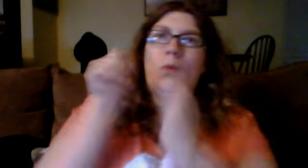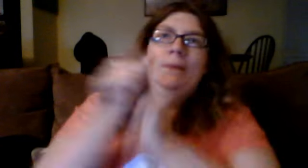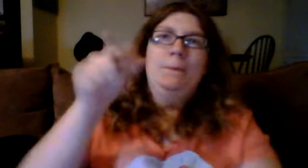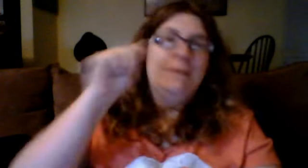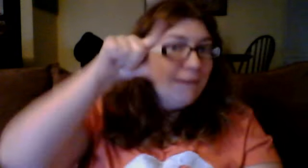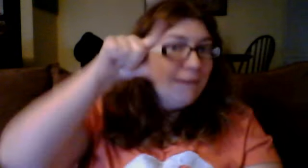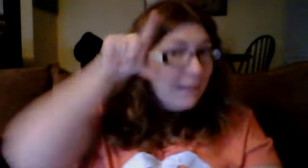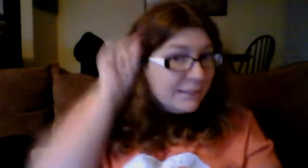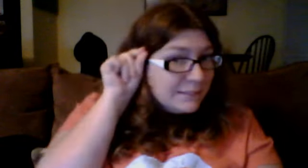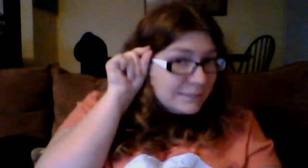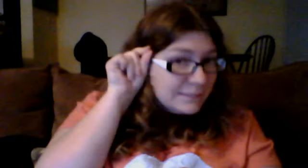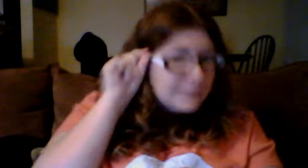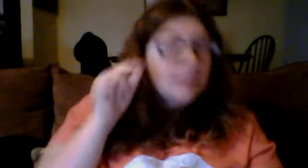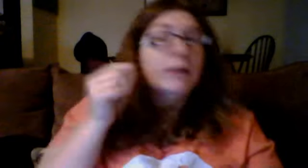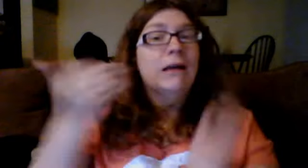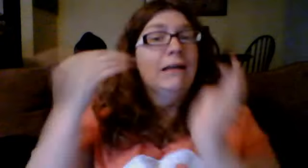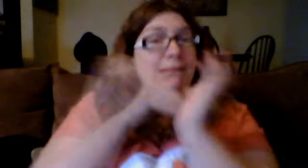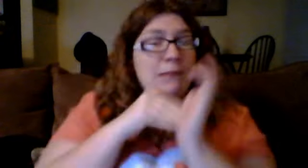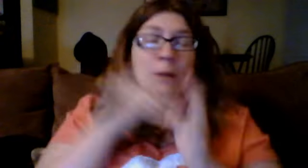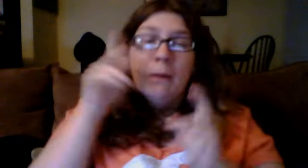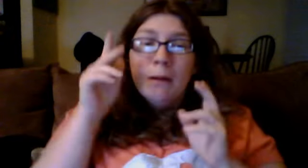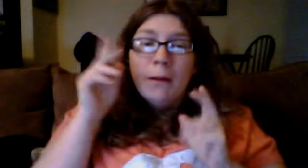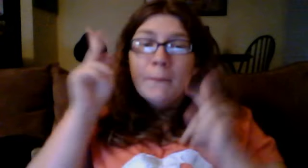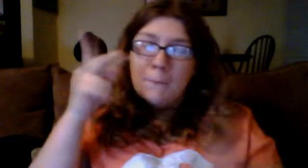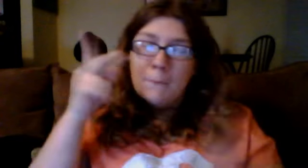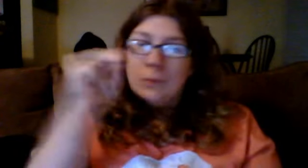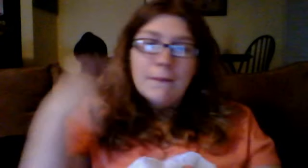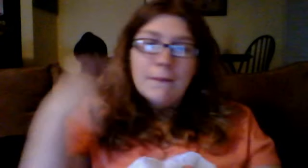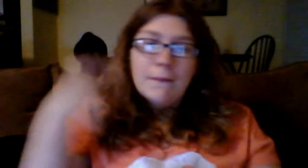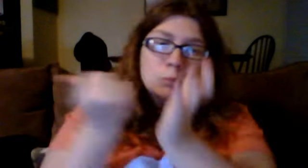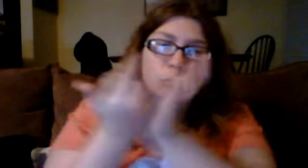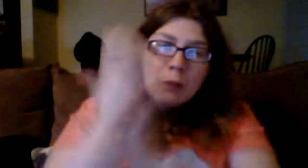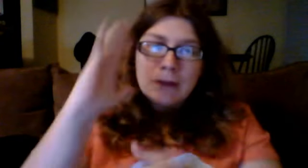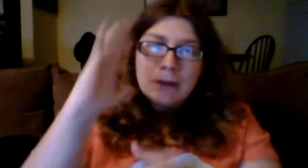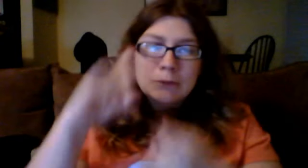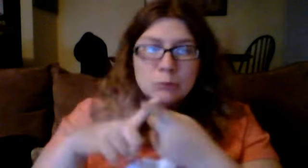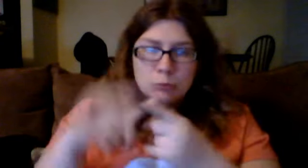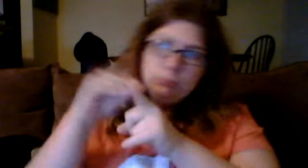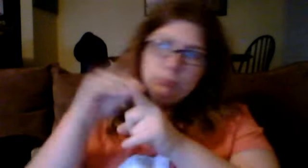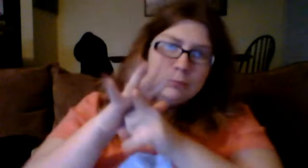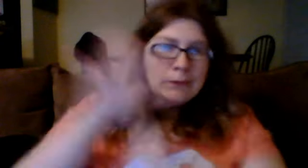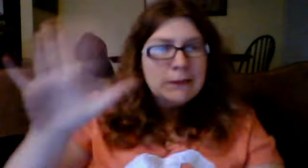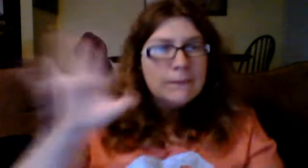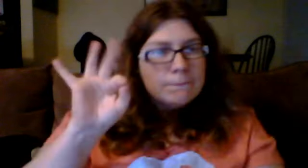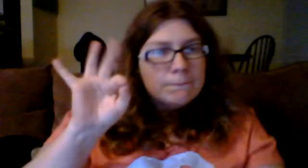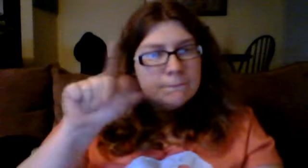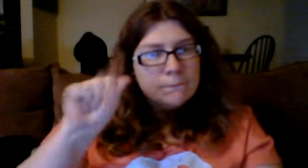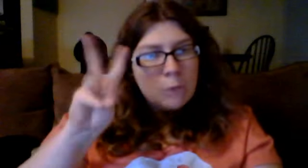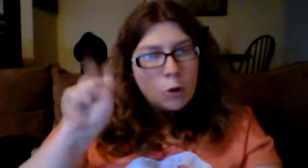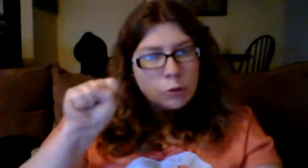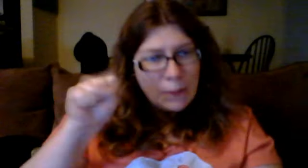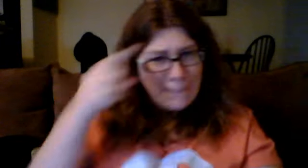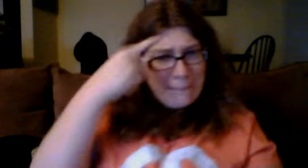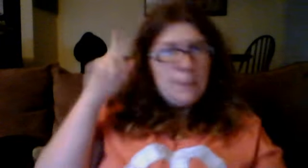jumped on board. Maybe for the attention. It involved. Is there really any evidence that you were even raped? I mean, other than your own